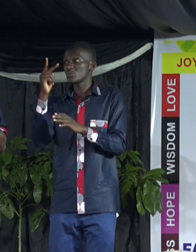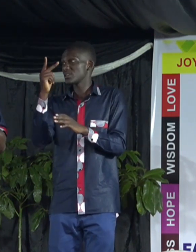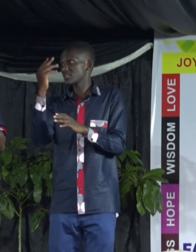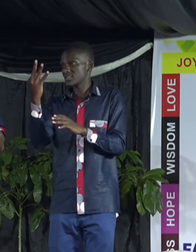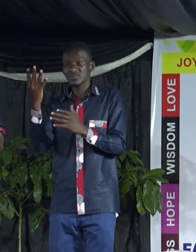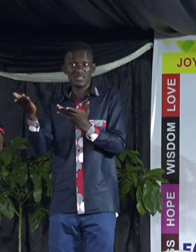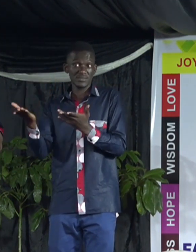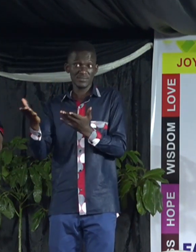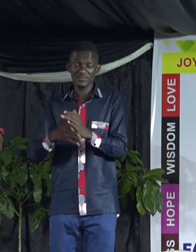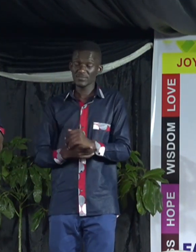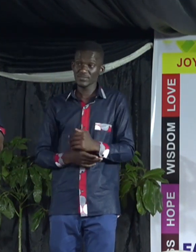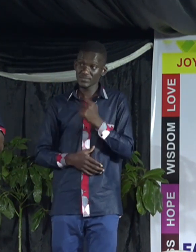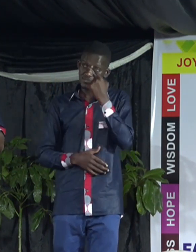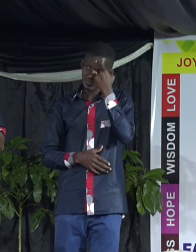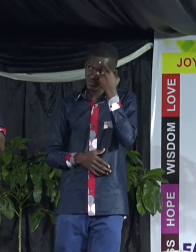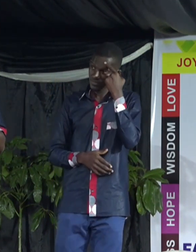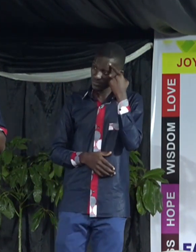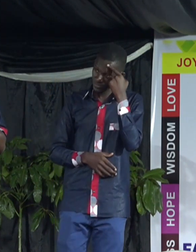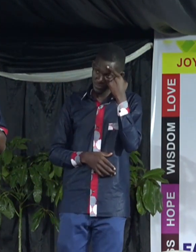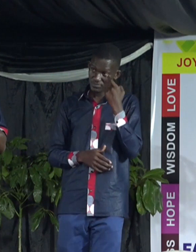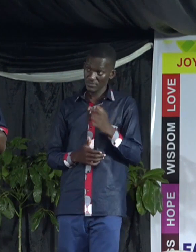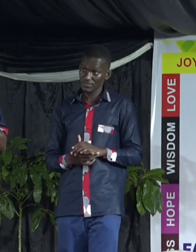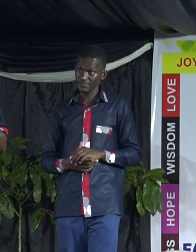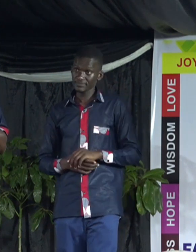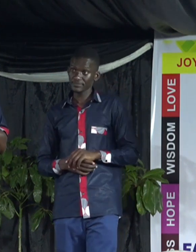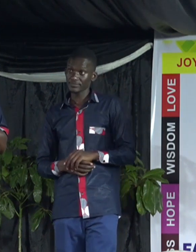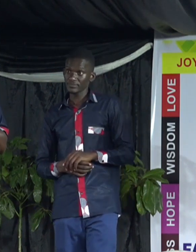have to bear these fruits mentioned in Galatians